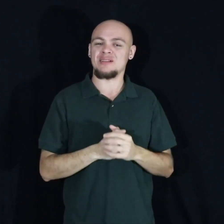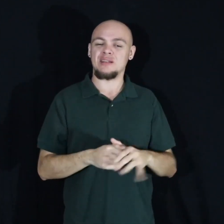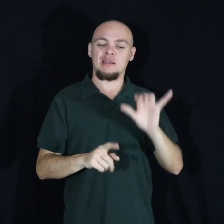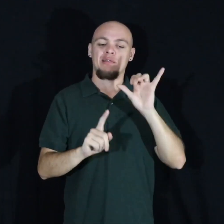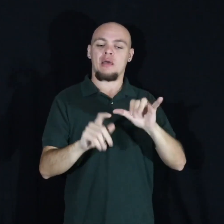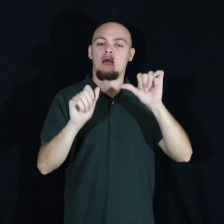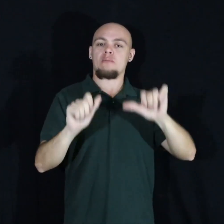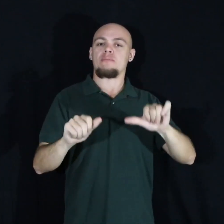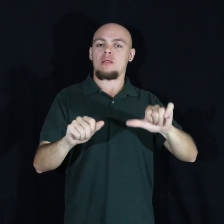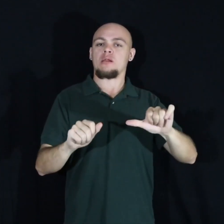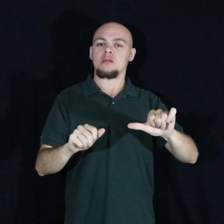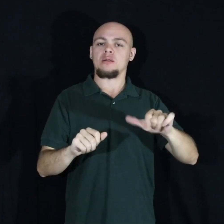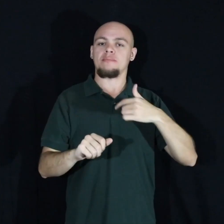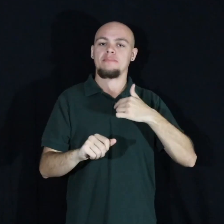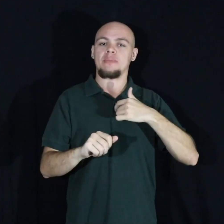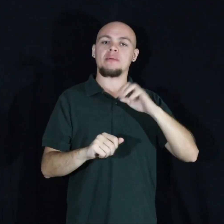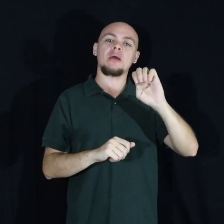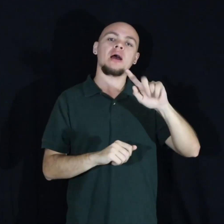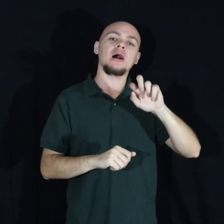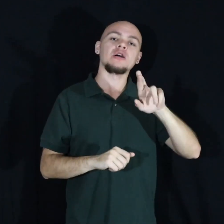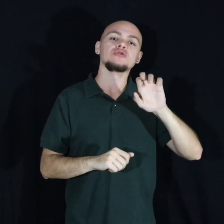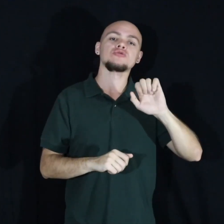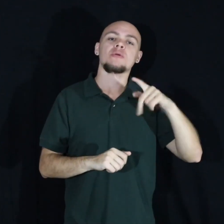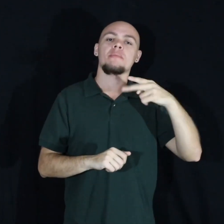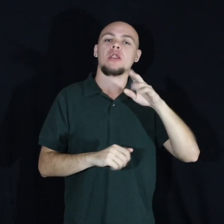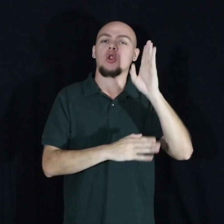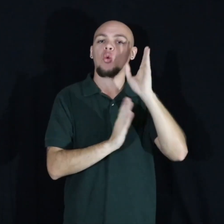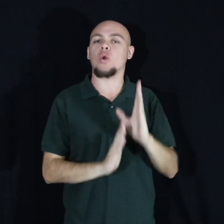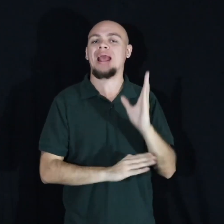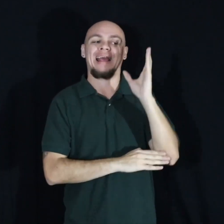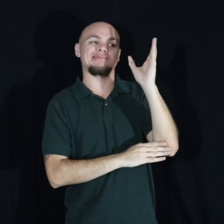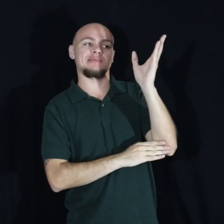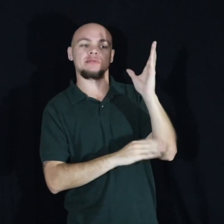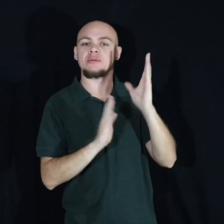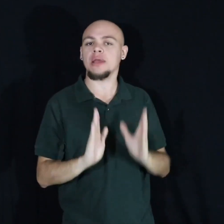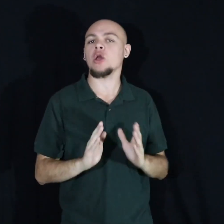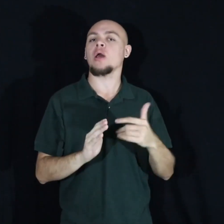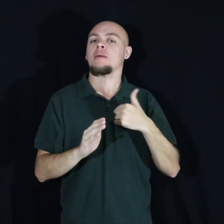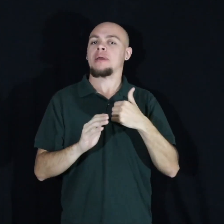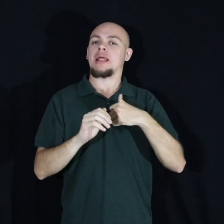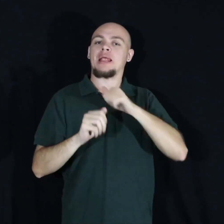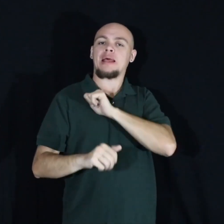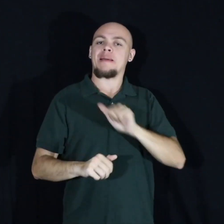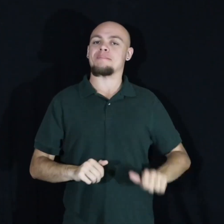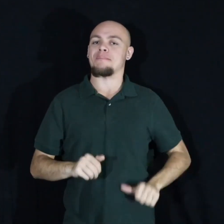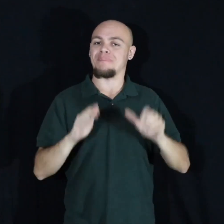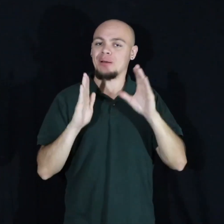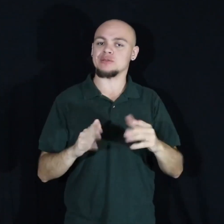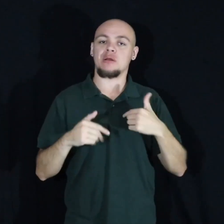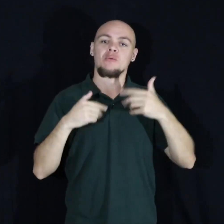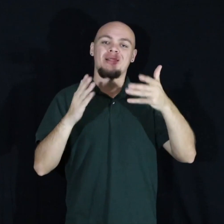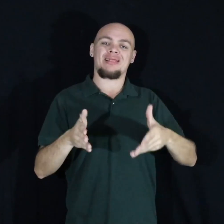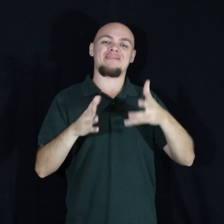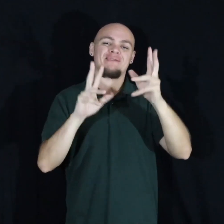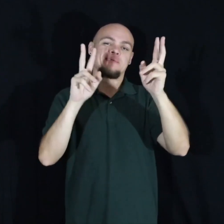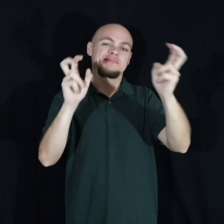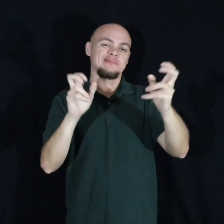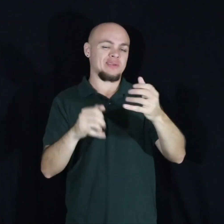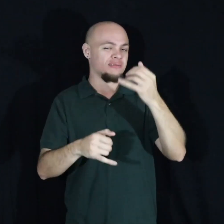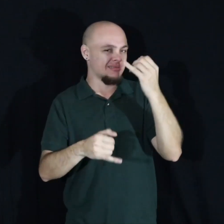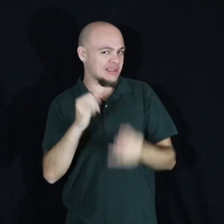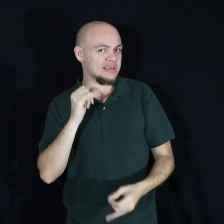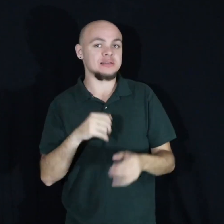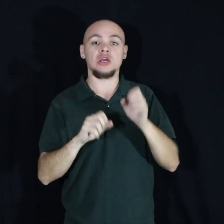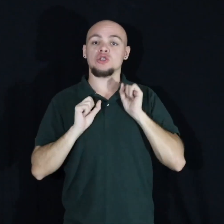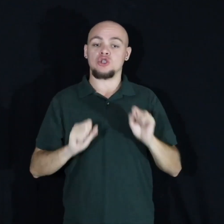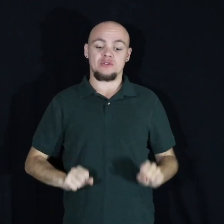the ability to become an entrepreneur, a speaker, and the brand ambassador that I am today. I want to leave you with this final thought, that survival